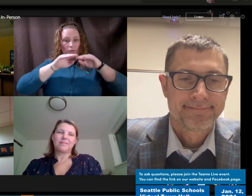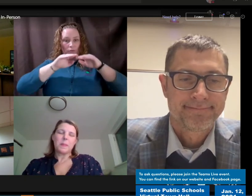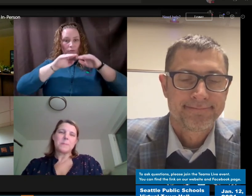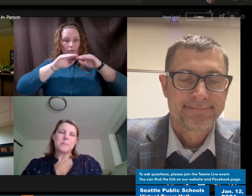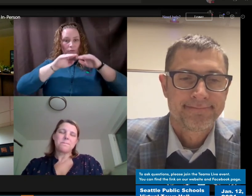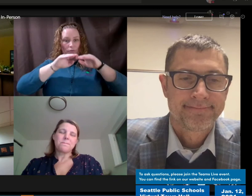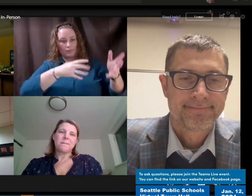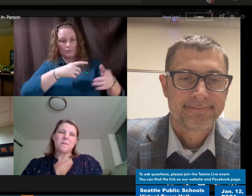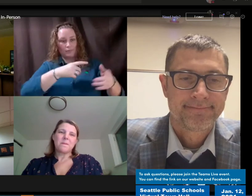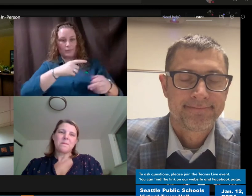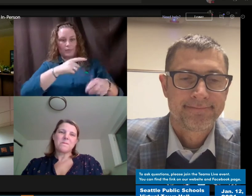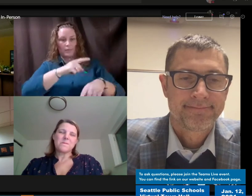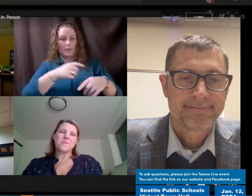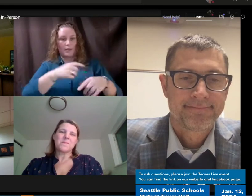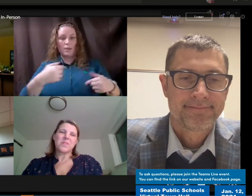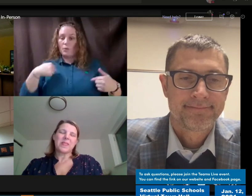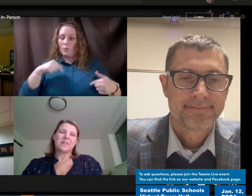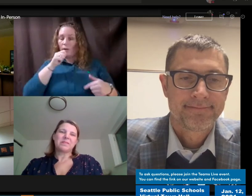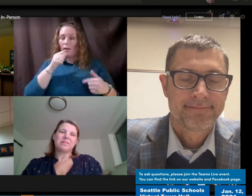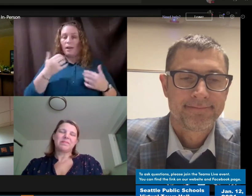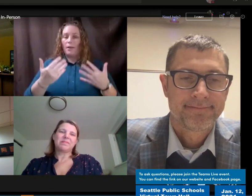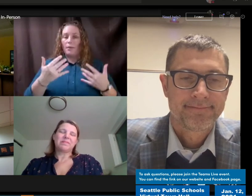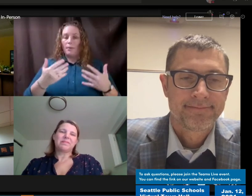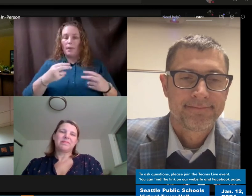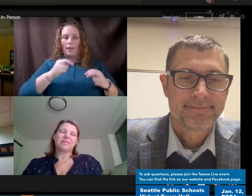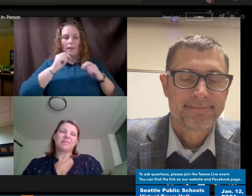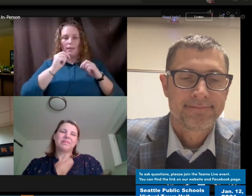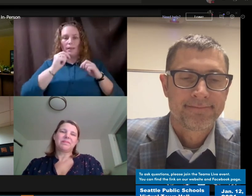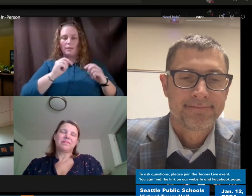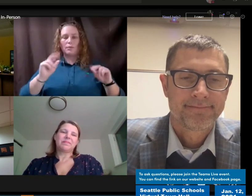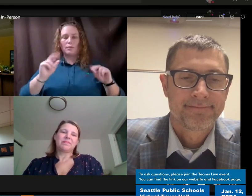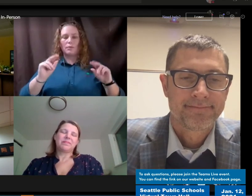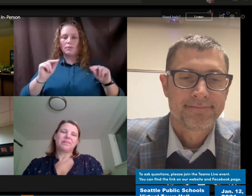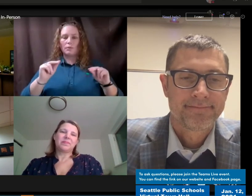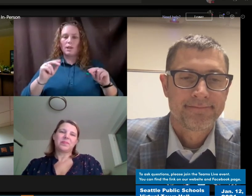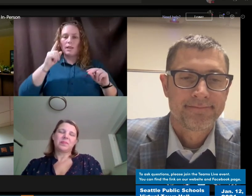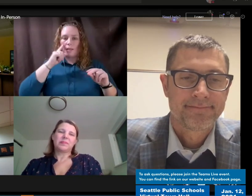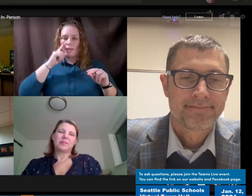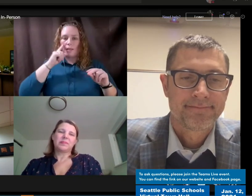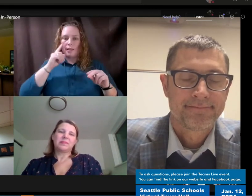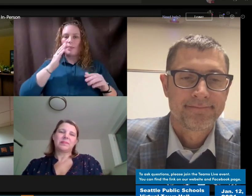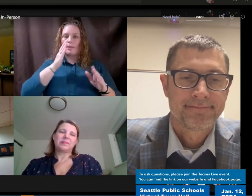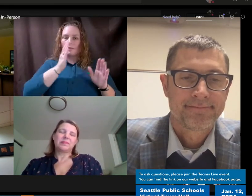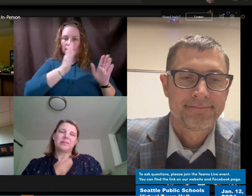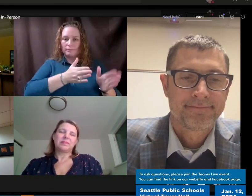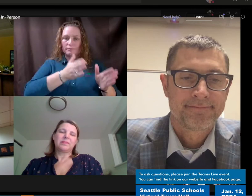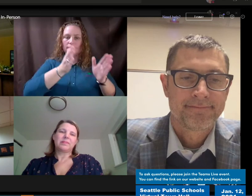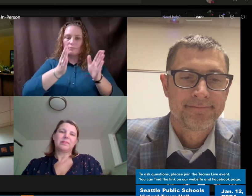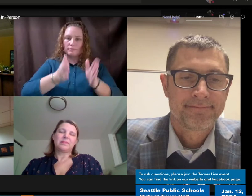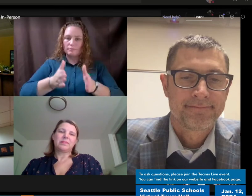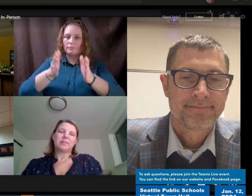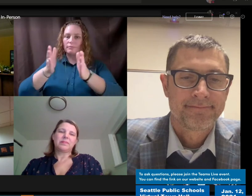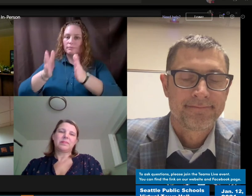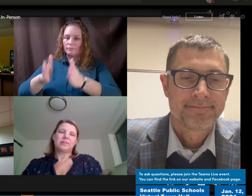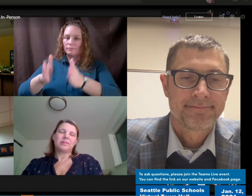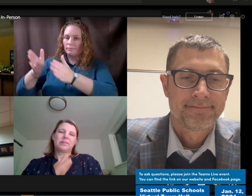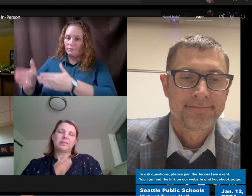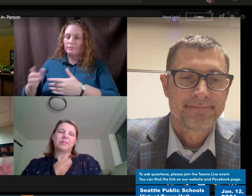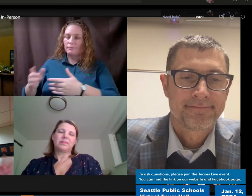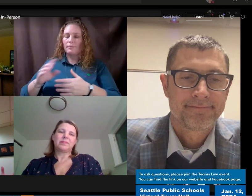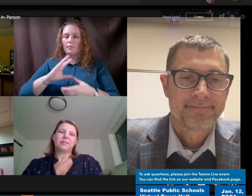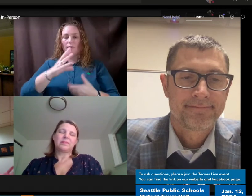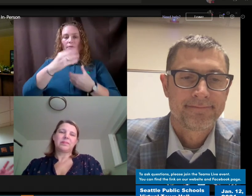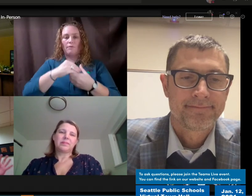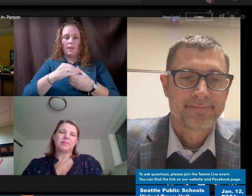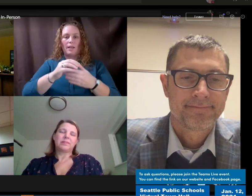not waiting to bargain. It's just that there is a sequence to bargaining that involves leadership discussions before the